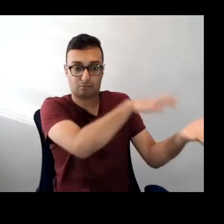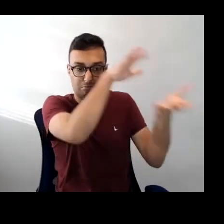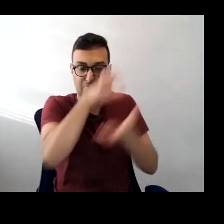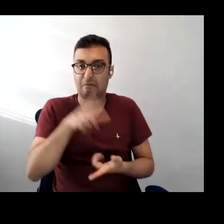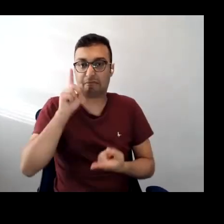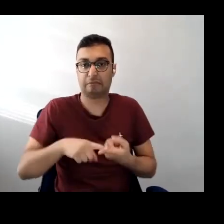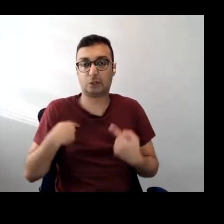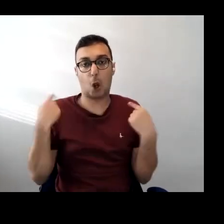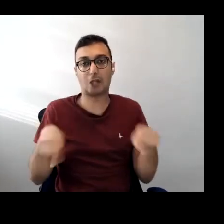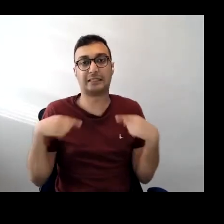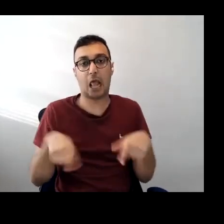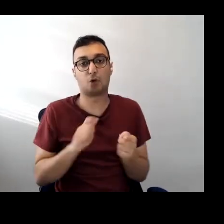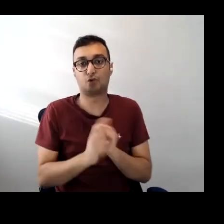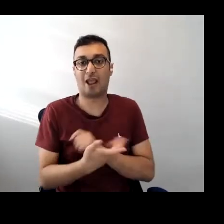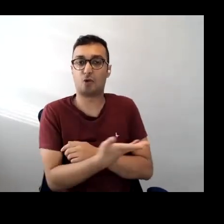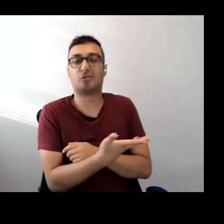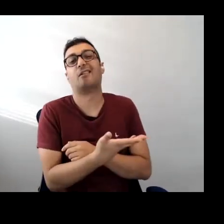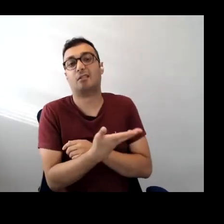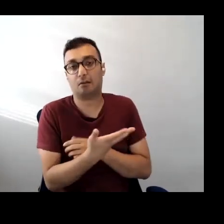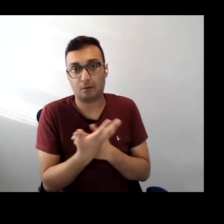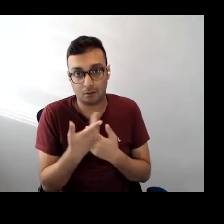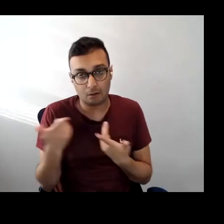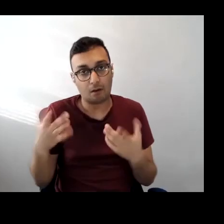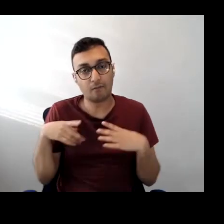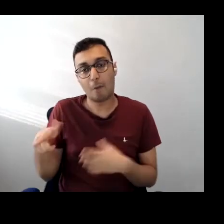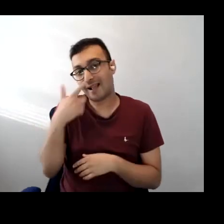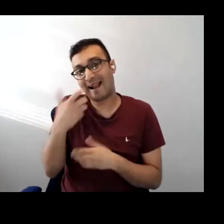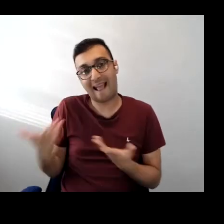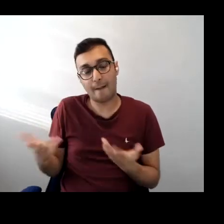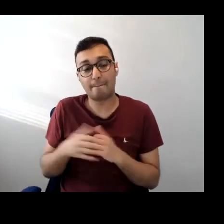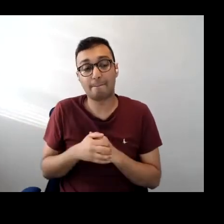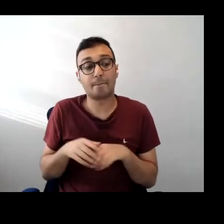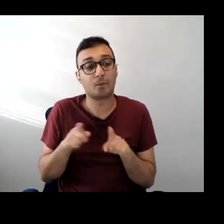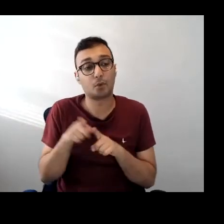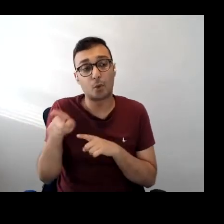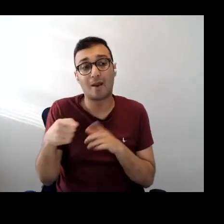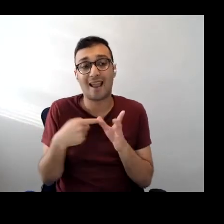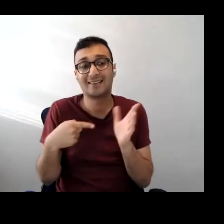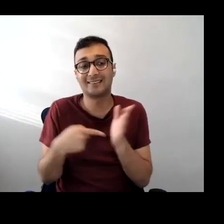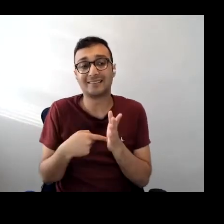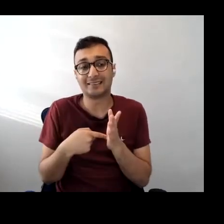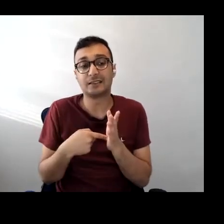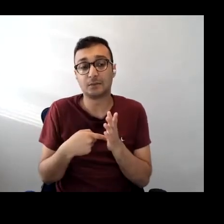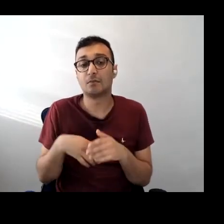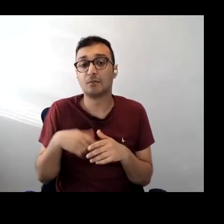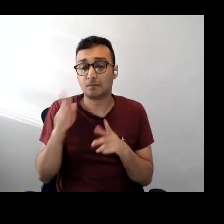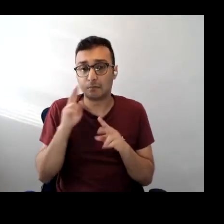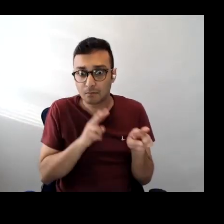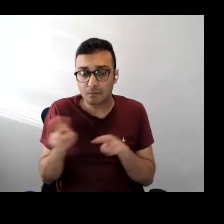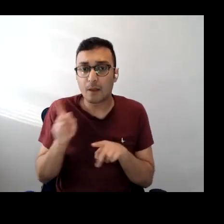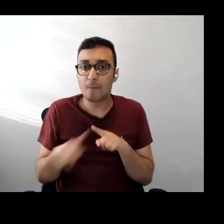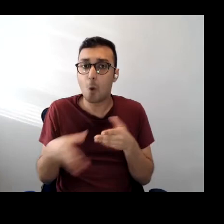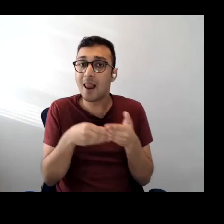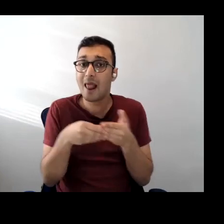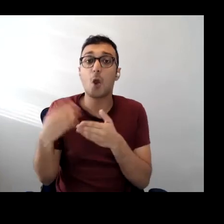is that many of the informal AT providers we looked at are led by disabled people. So actually they're able to bring in their own